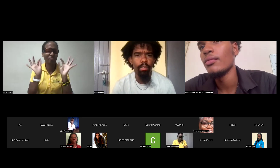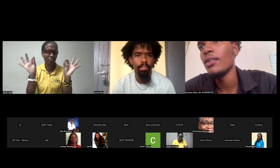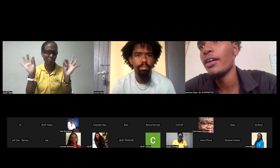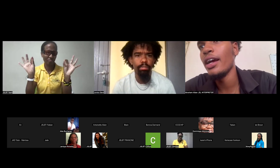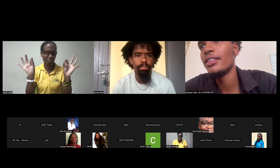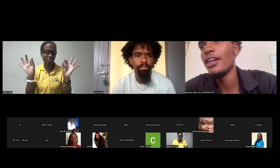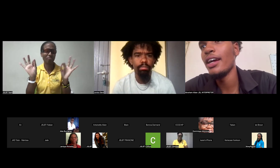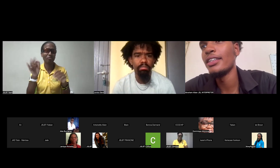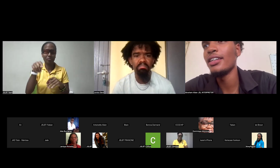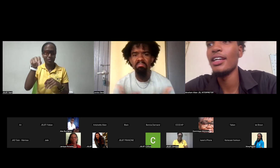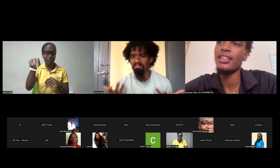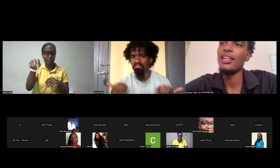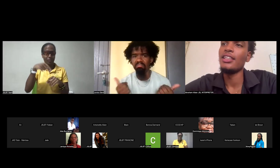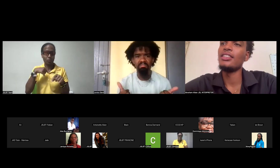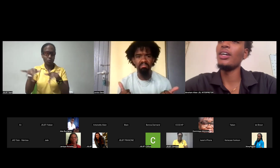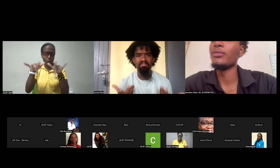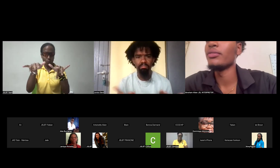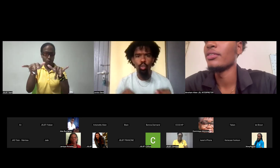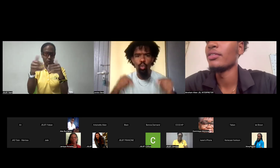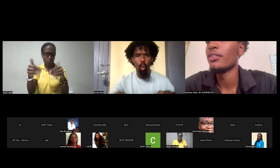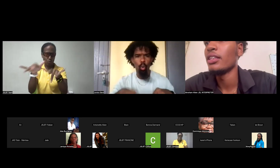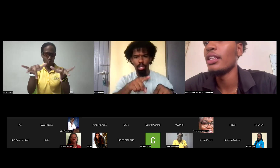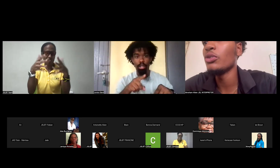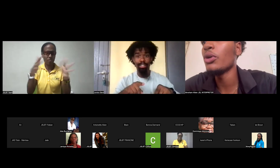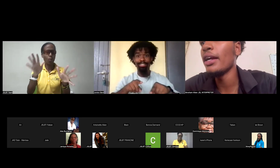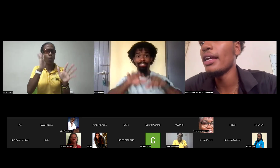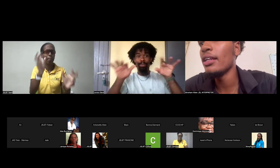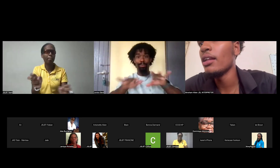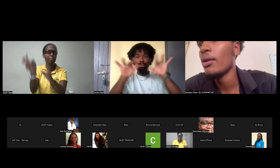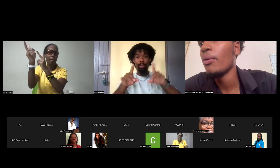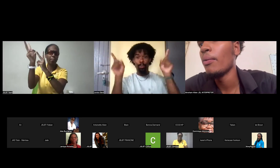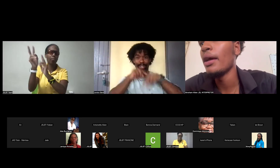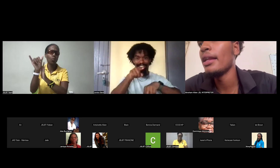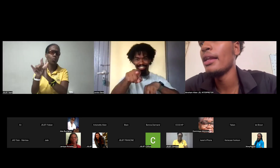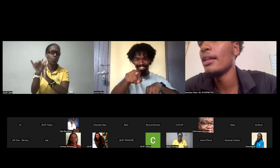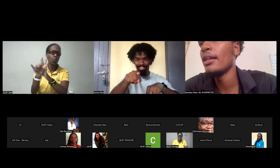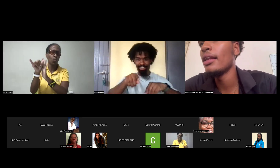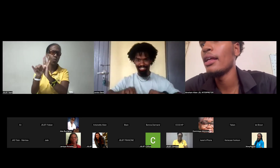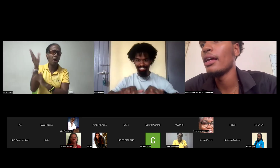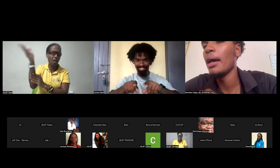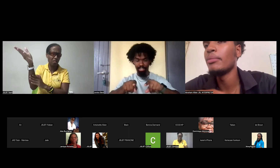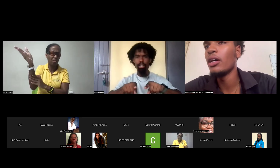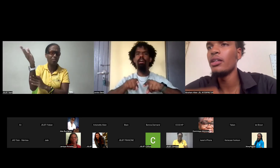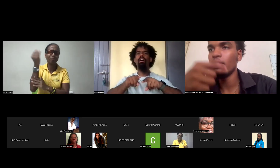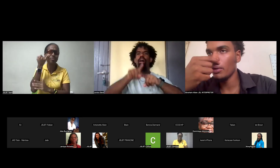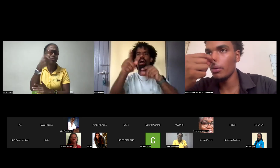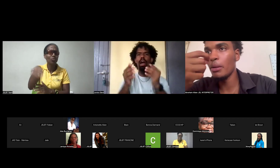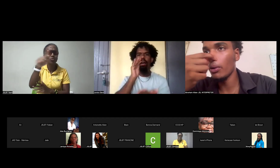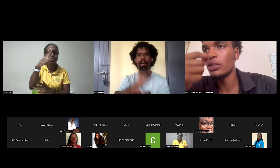All right. So this recording, when I'm done, it will be posted